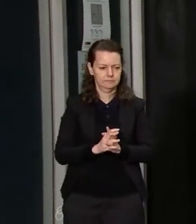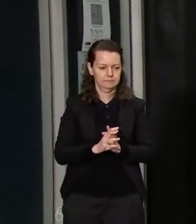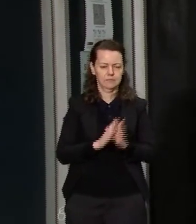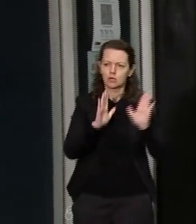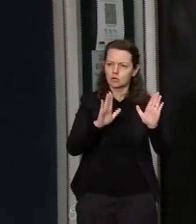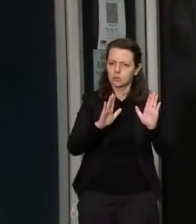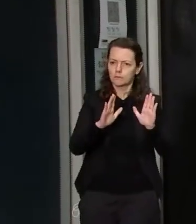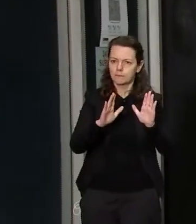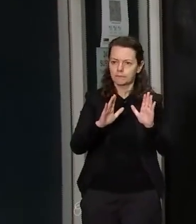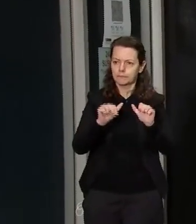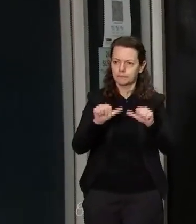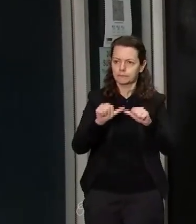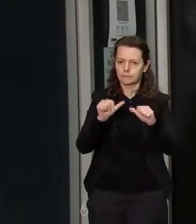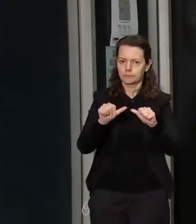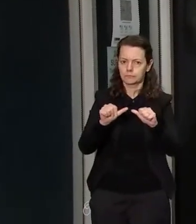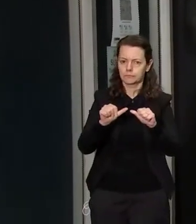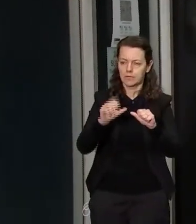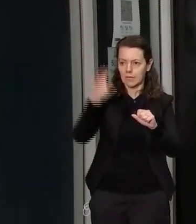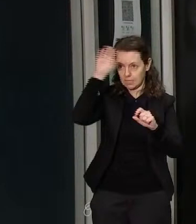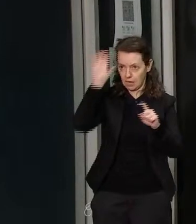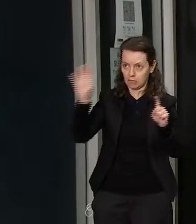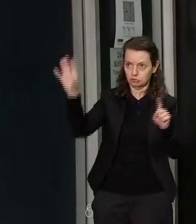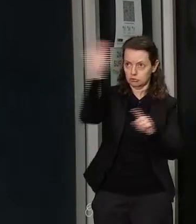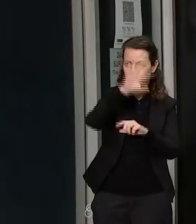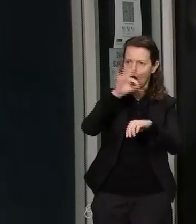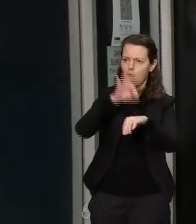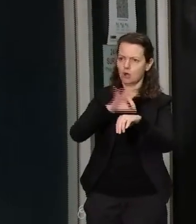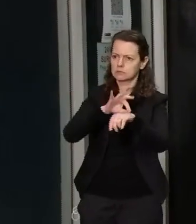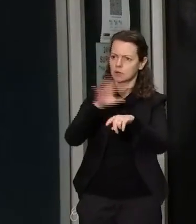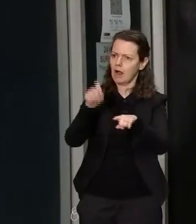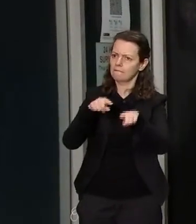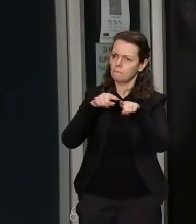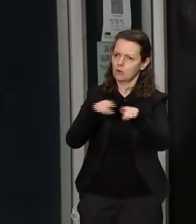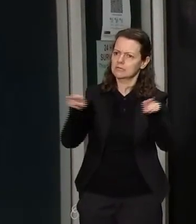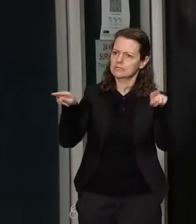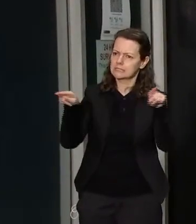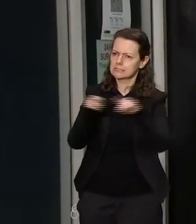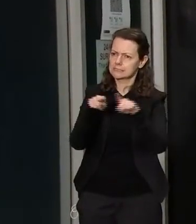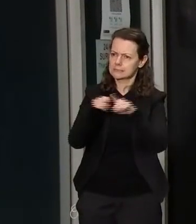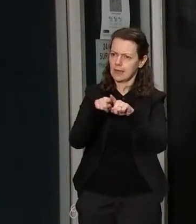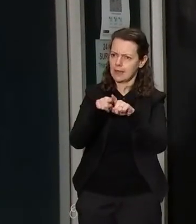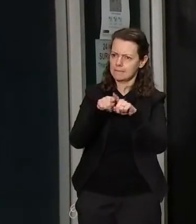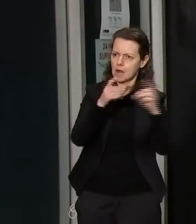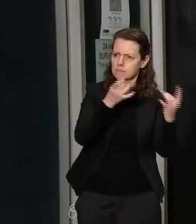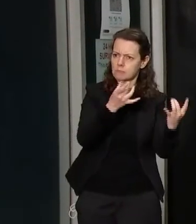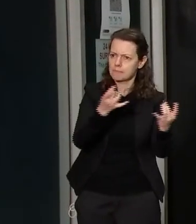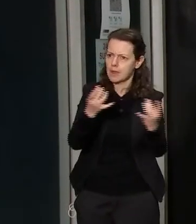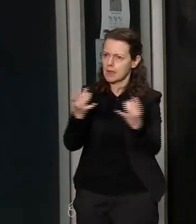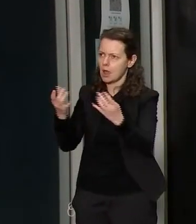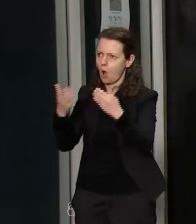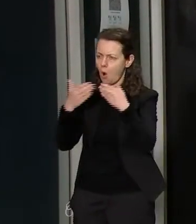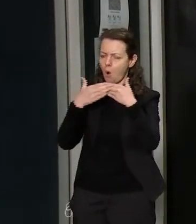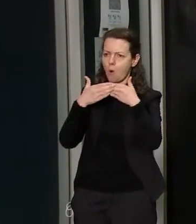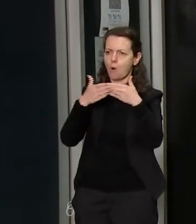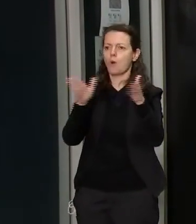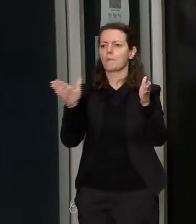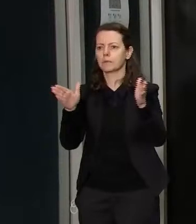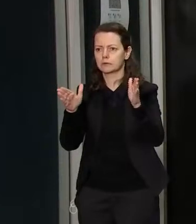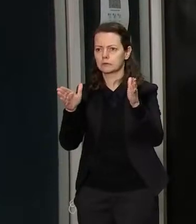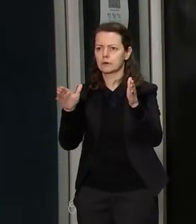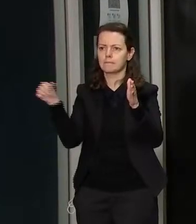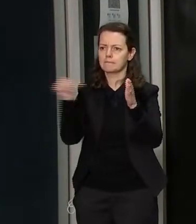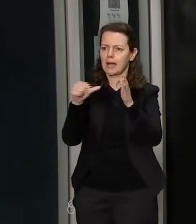So I'm sure our regional hospitals followed the same gearing up of returning to